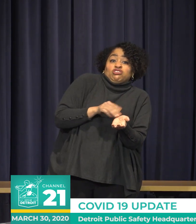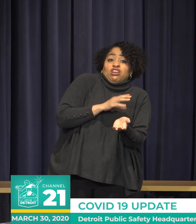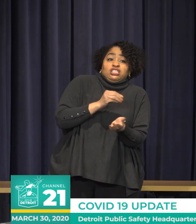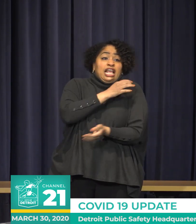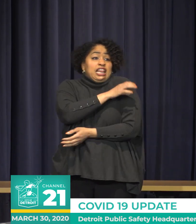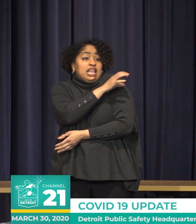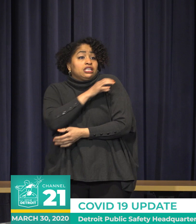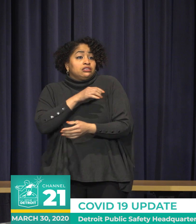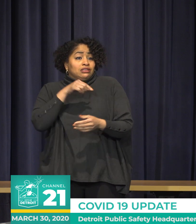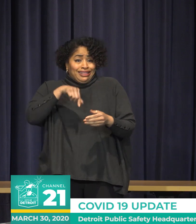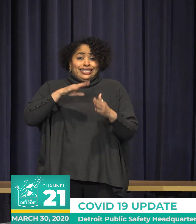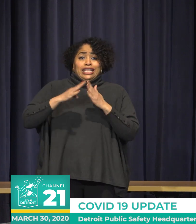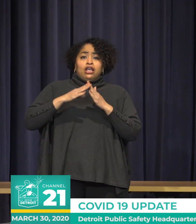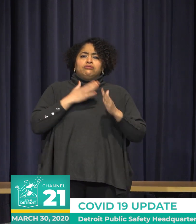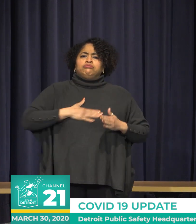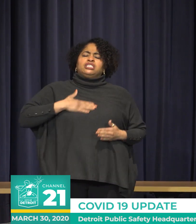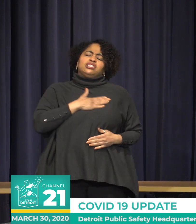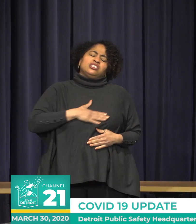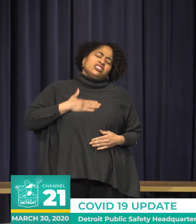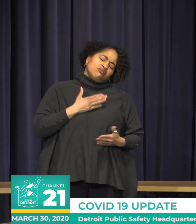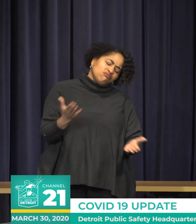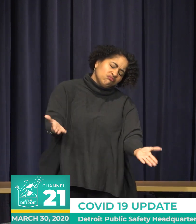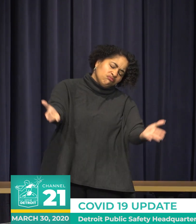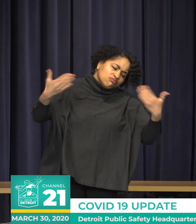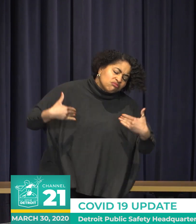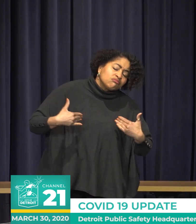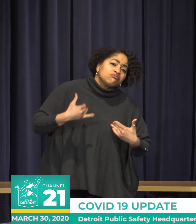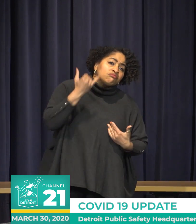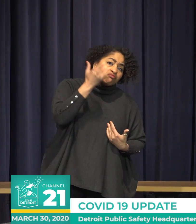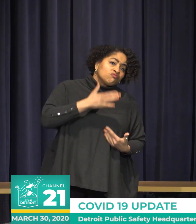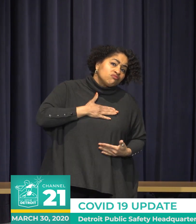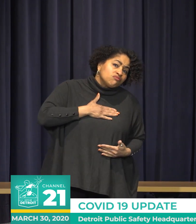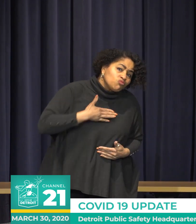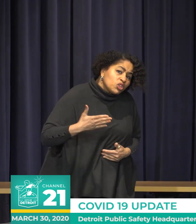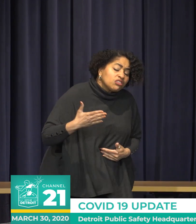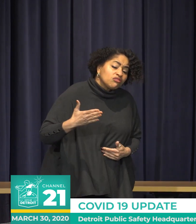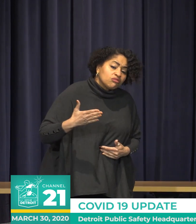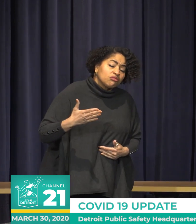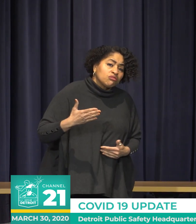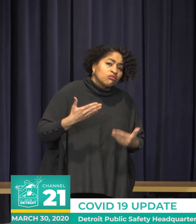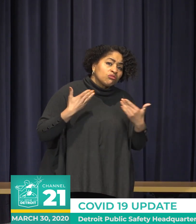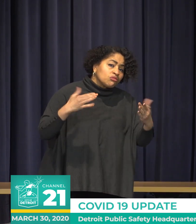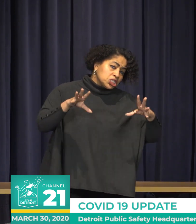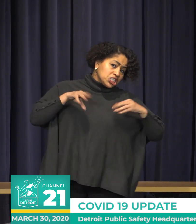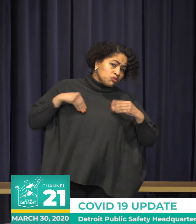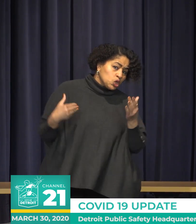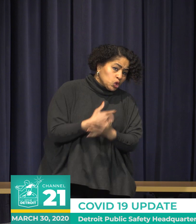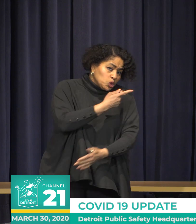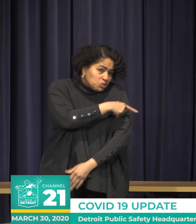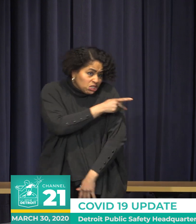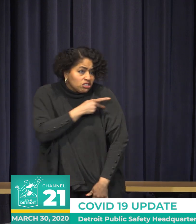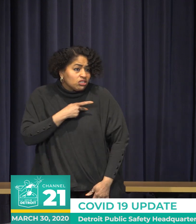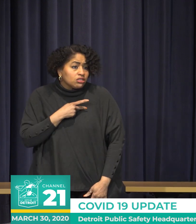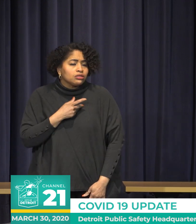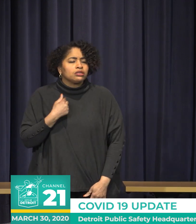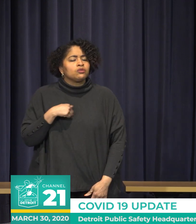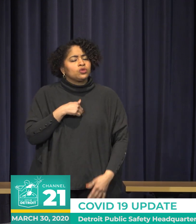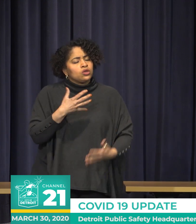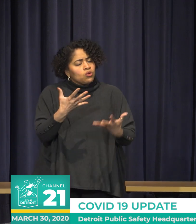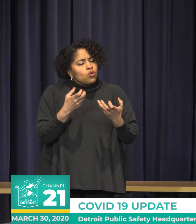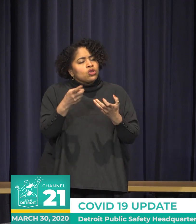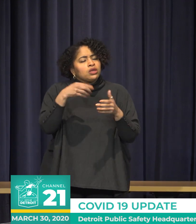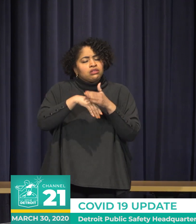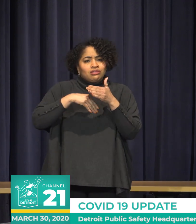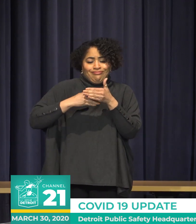step forward. And if you are willing to take new patients, we'd like you in the